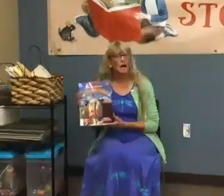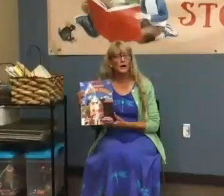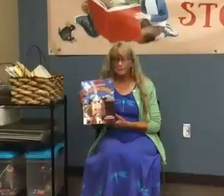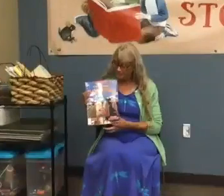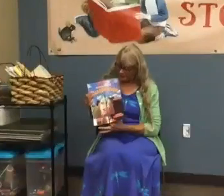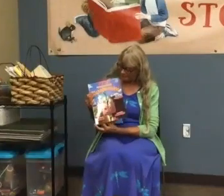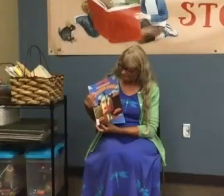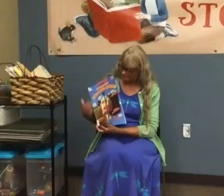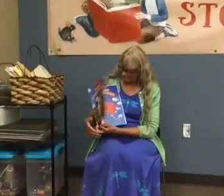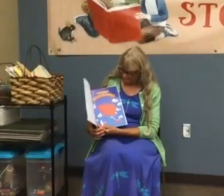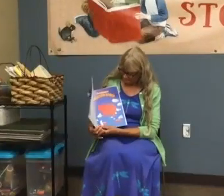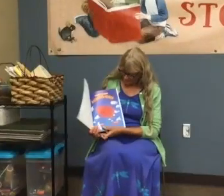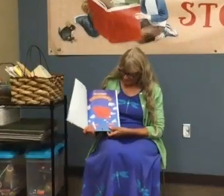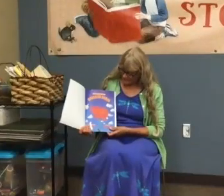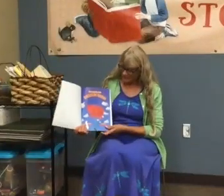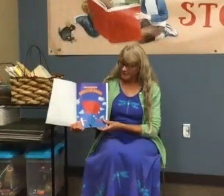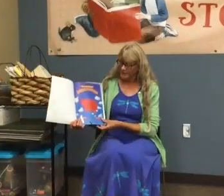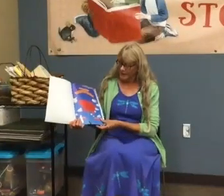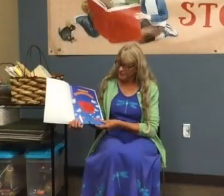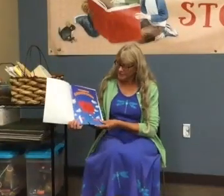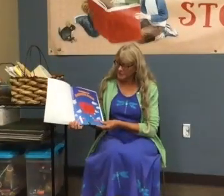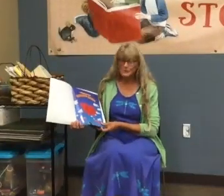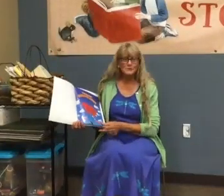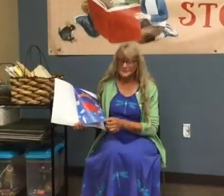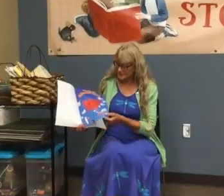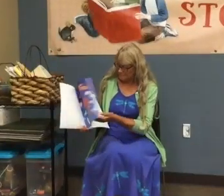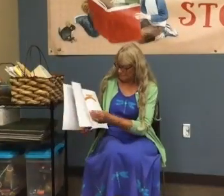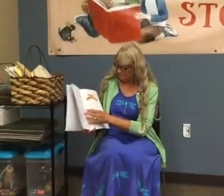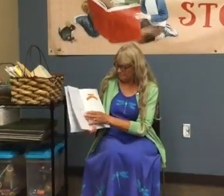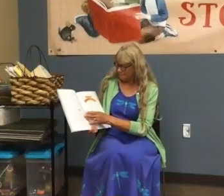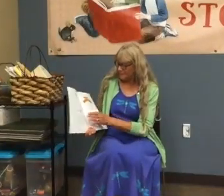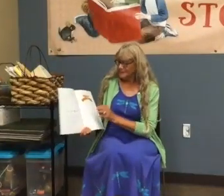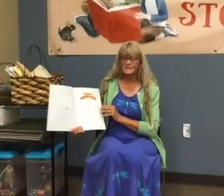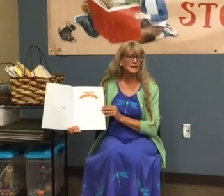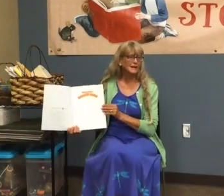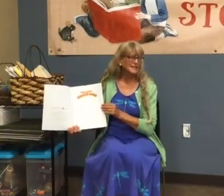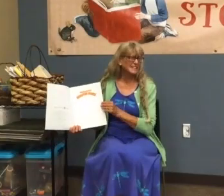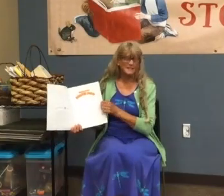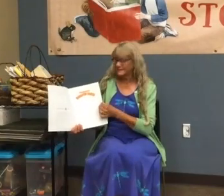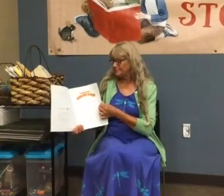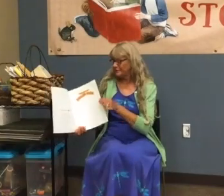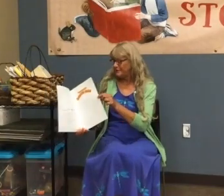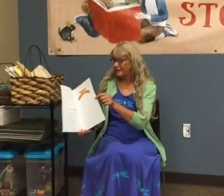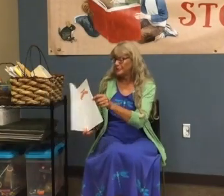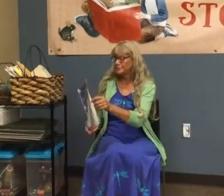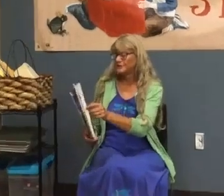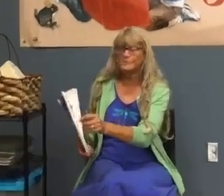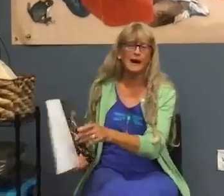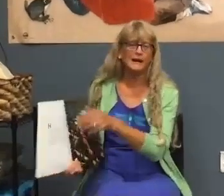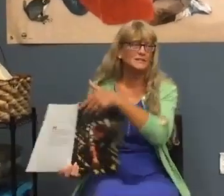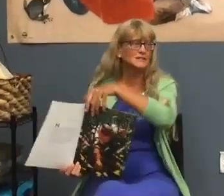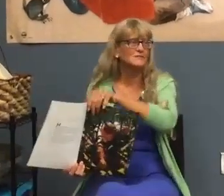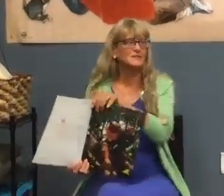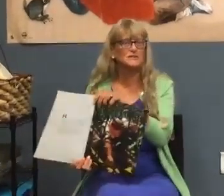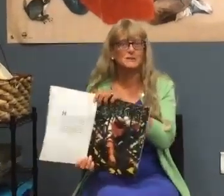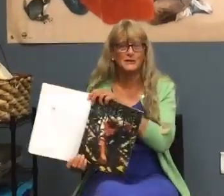by Mark Pewter. So love the balloons. This, again, like I said, it's a big favorite book of mine.